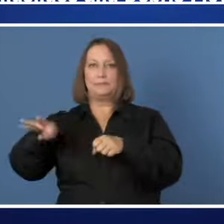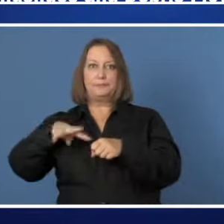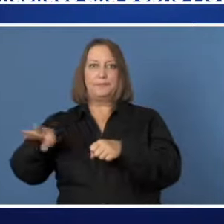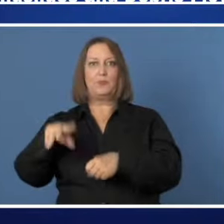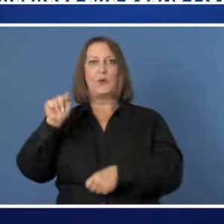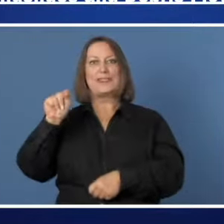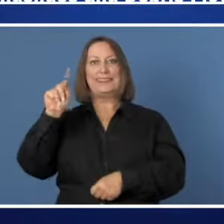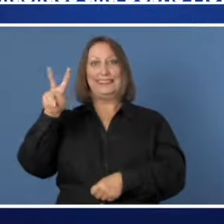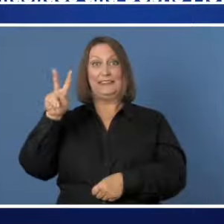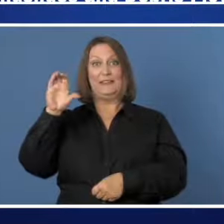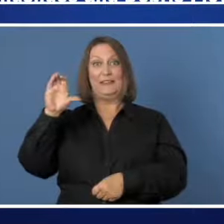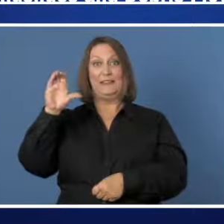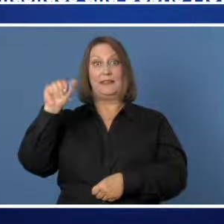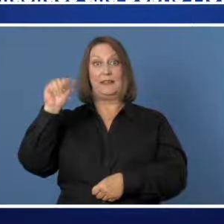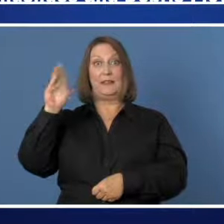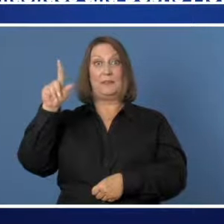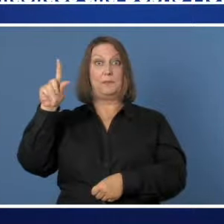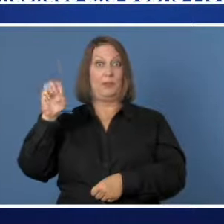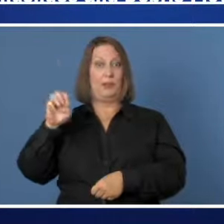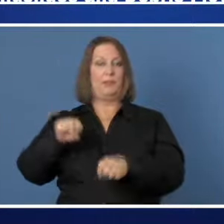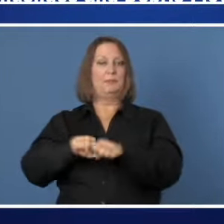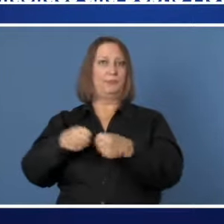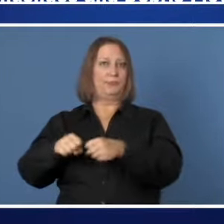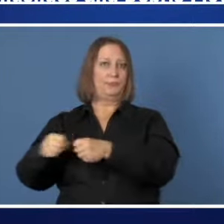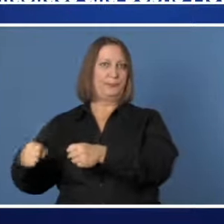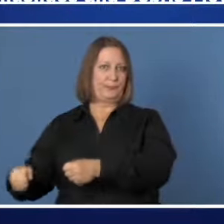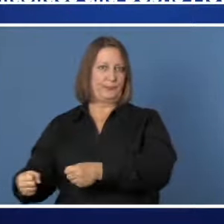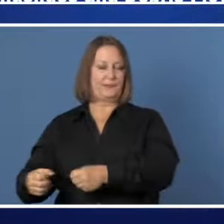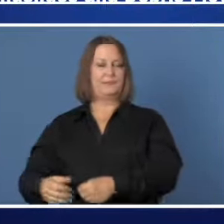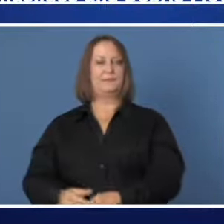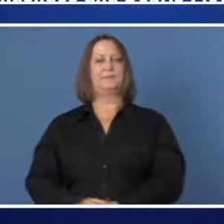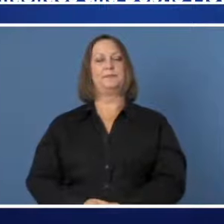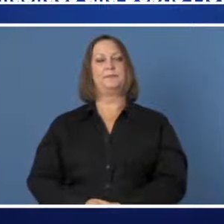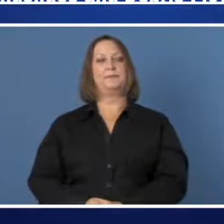Bulging ground appears at the base of a slope.